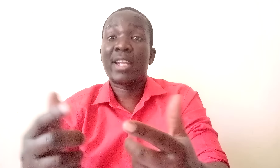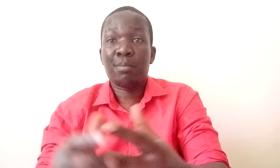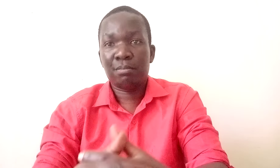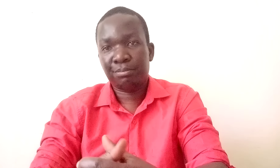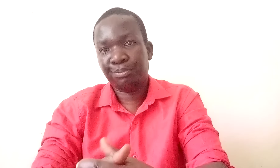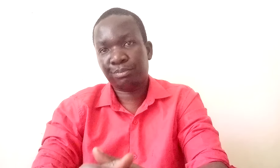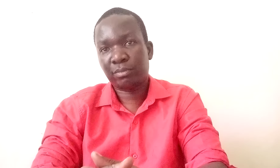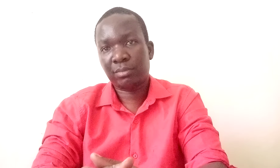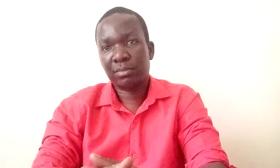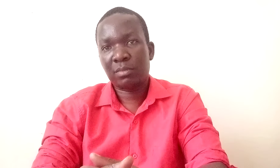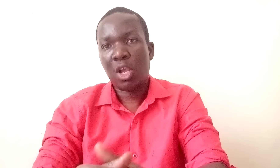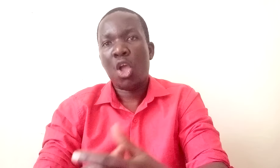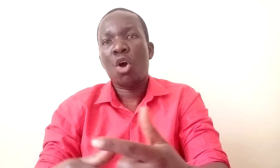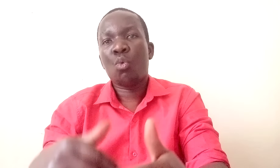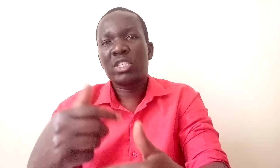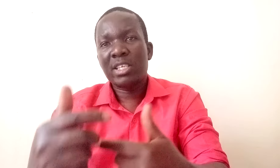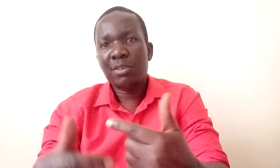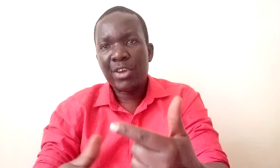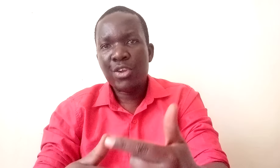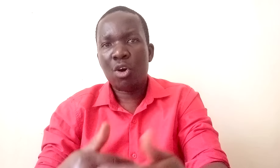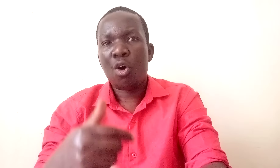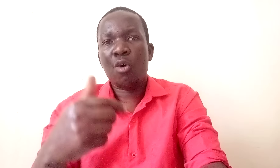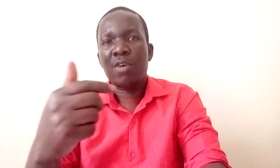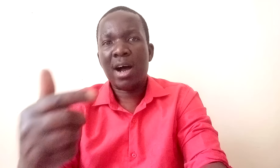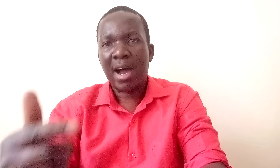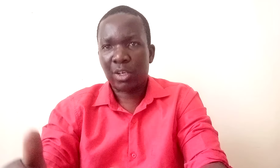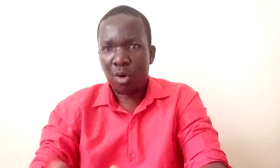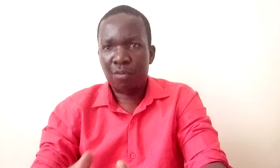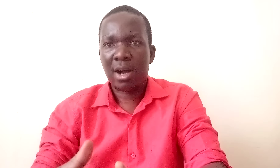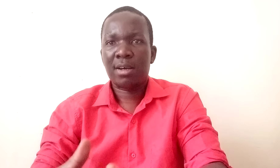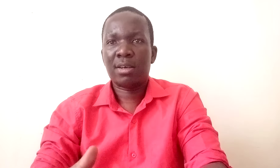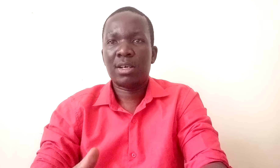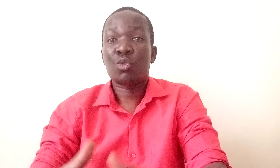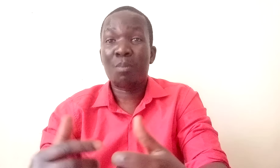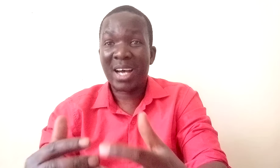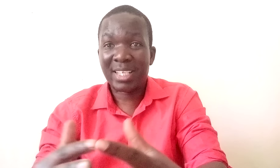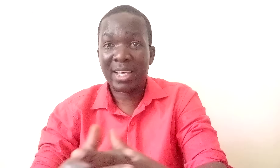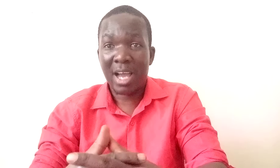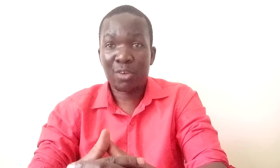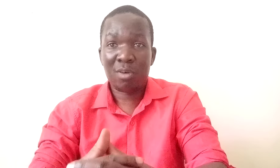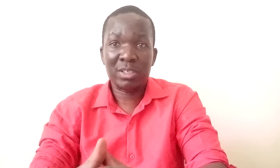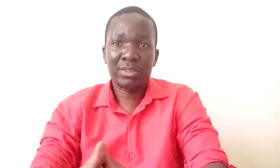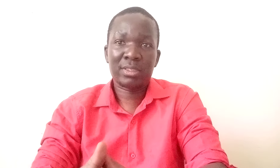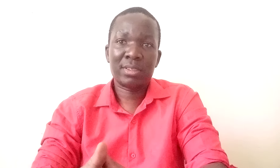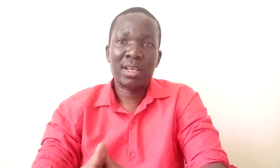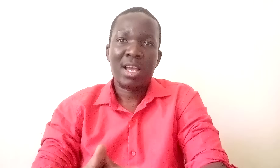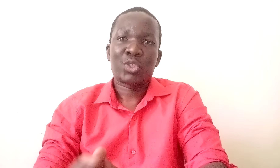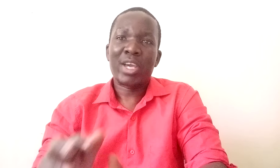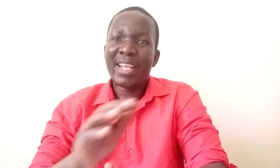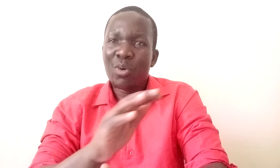name. Watch this video over and over to master the alphabets. So any